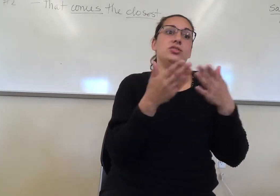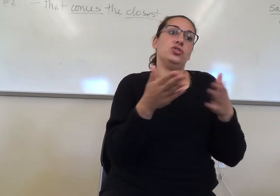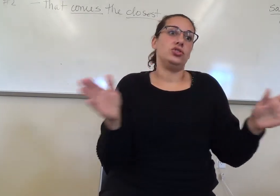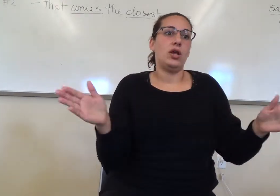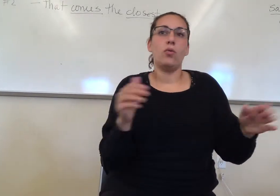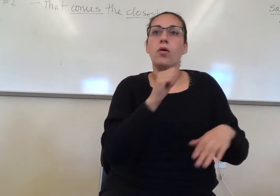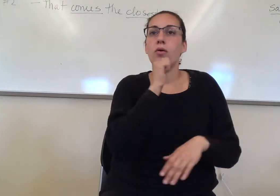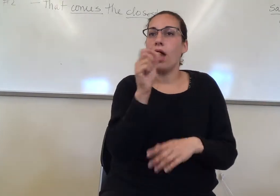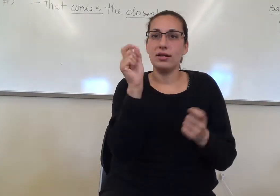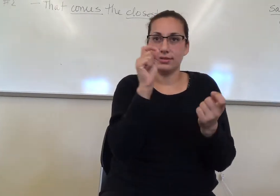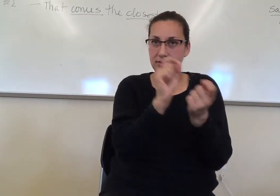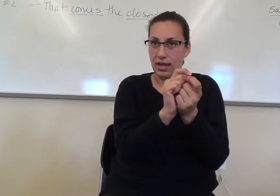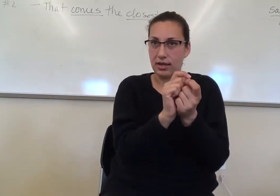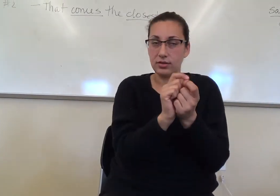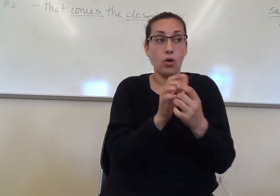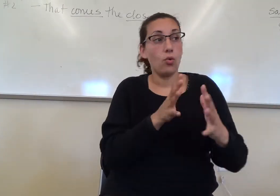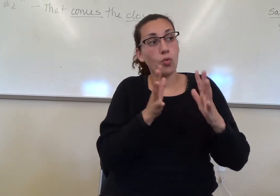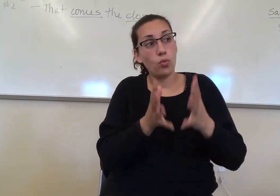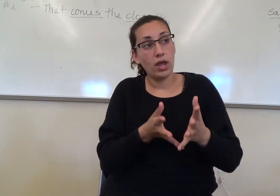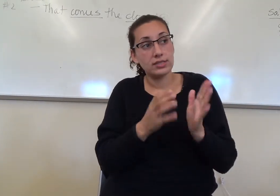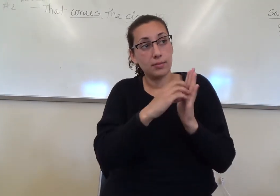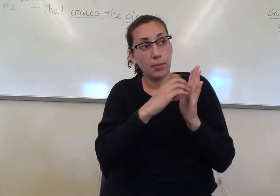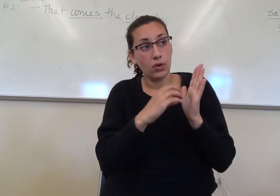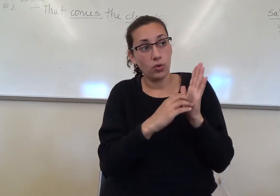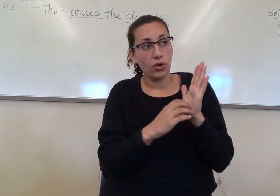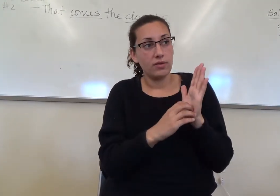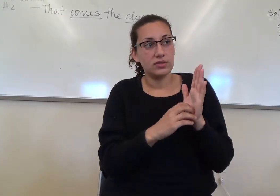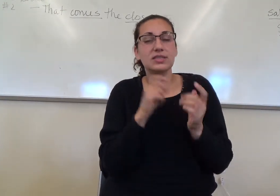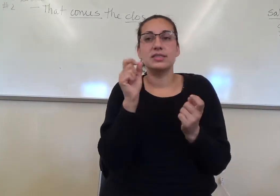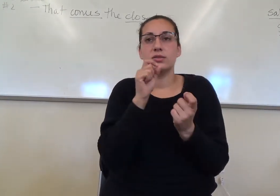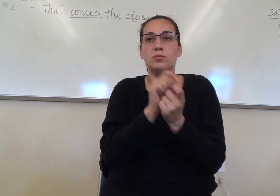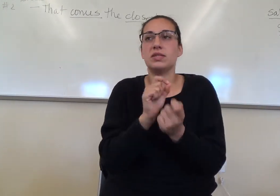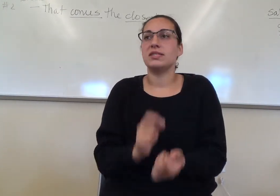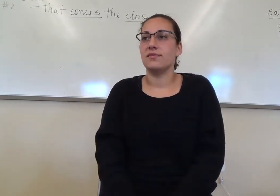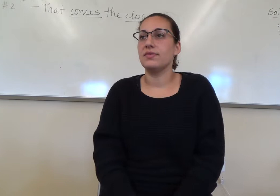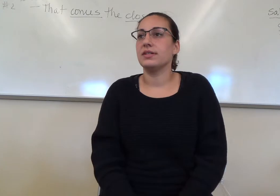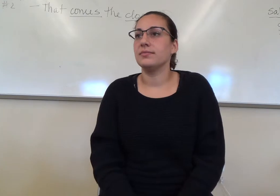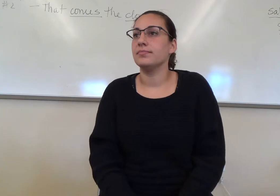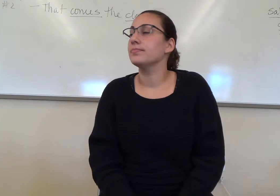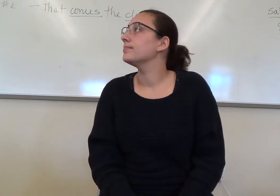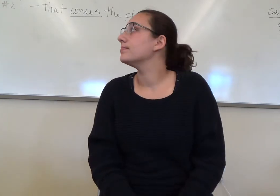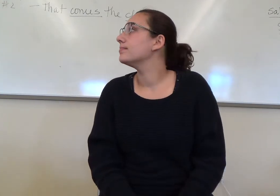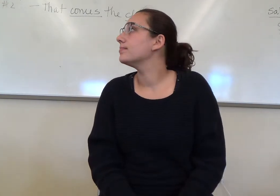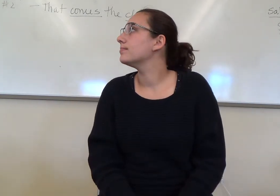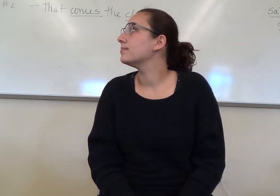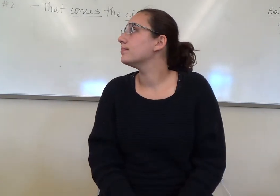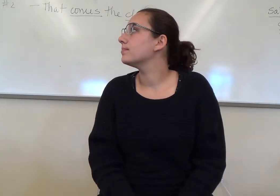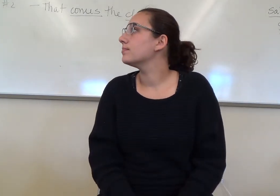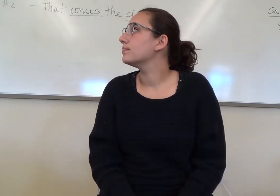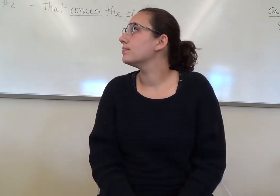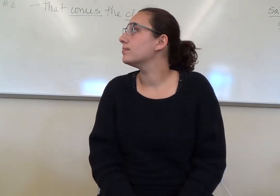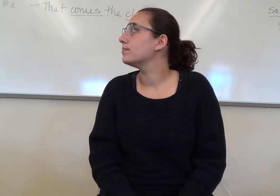general sentence. Everything else is a specific. This is the most general sentence. Everything else is more specific.